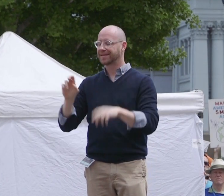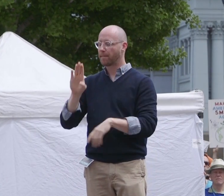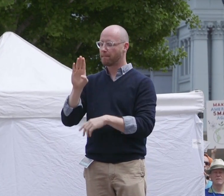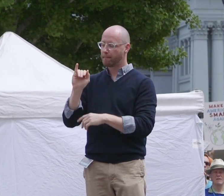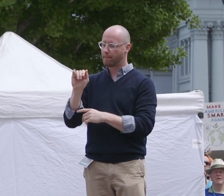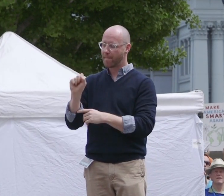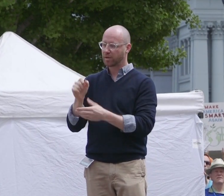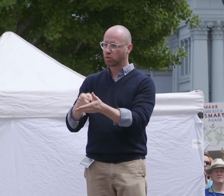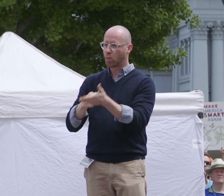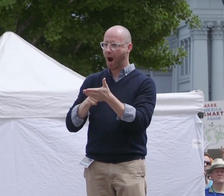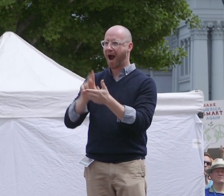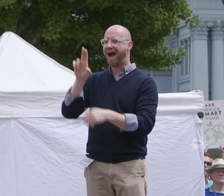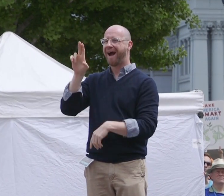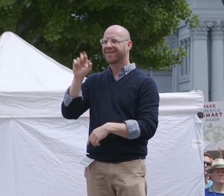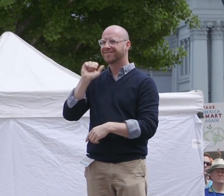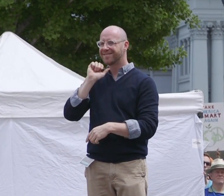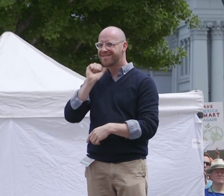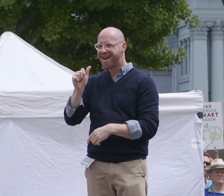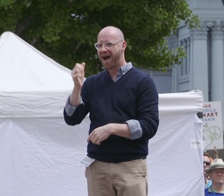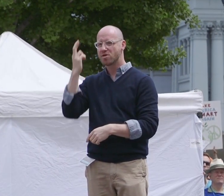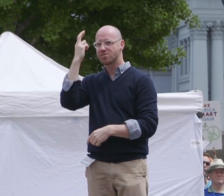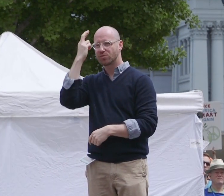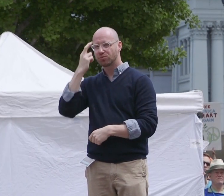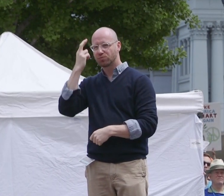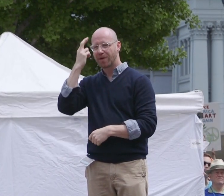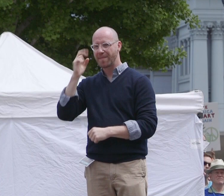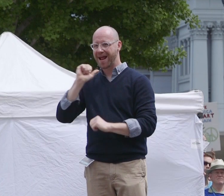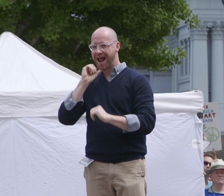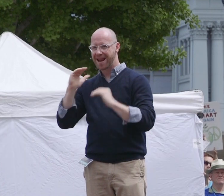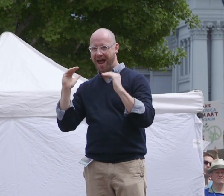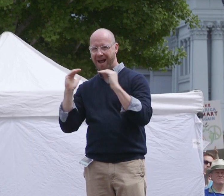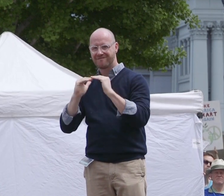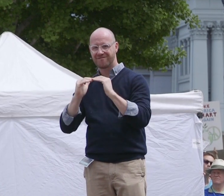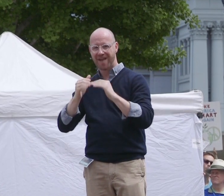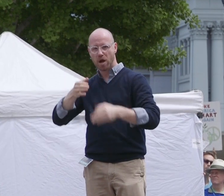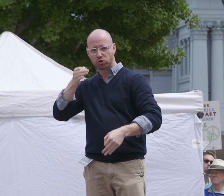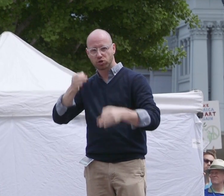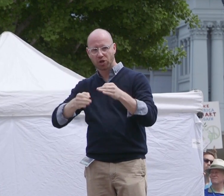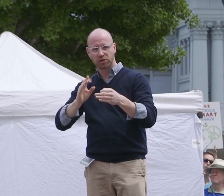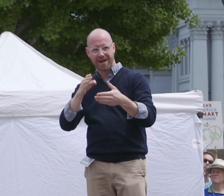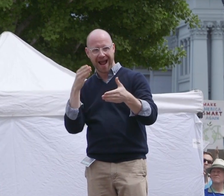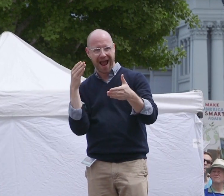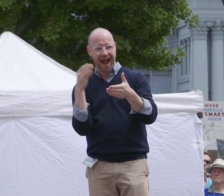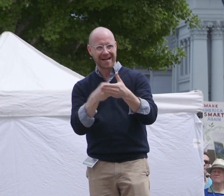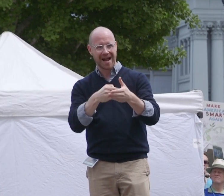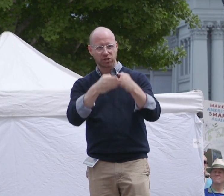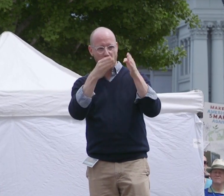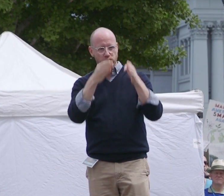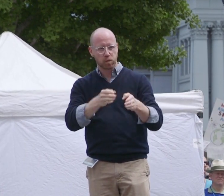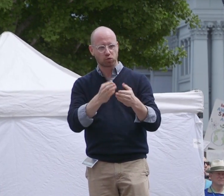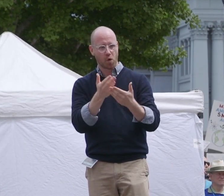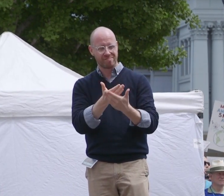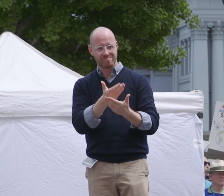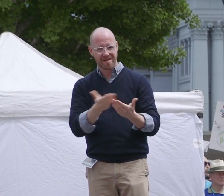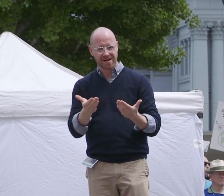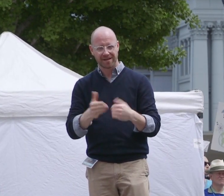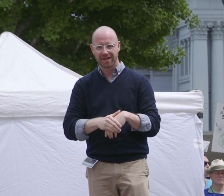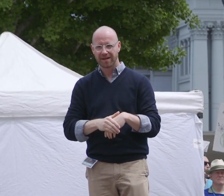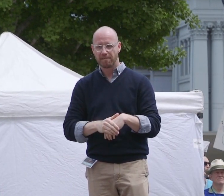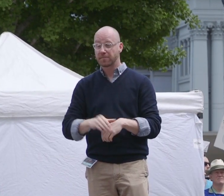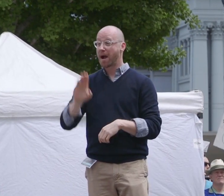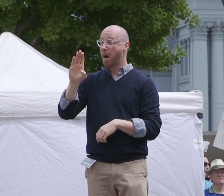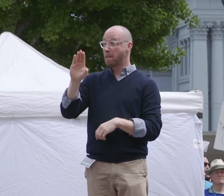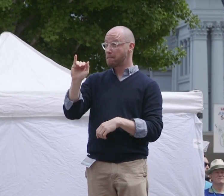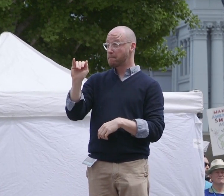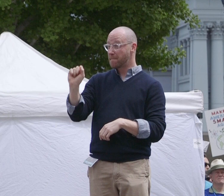and unfair distortion of judgment in favor of or against a person or a thing. Bias is